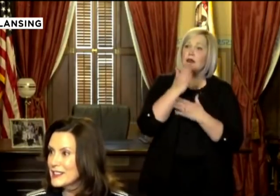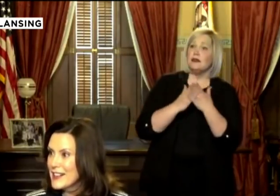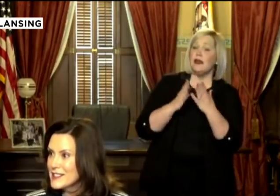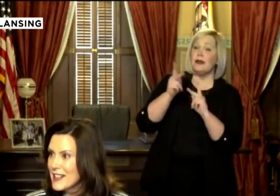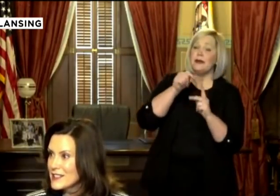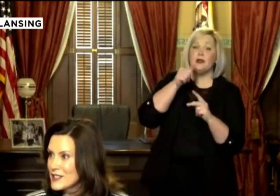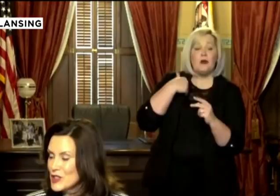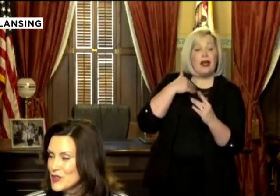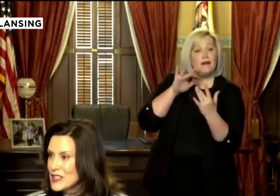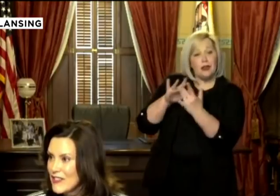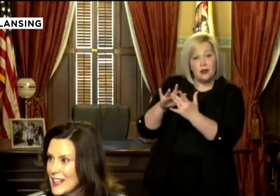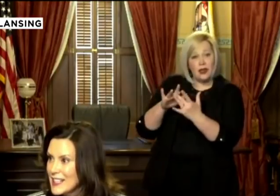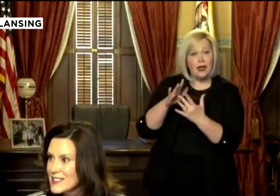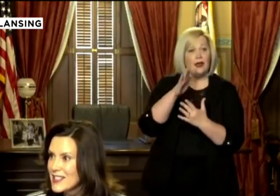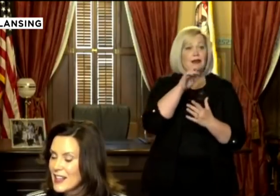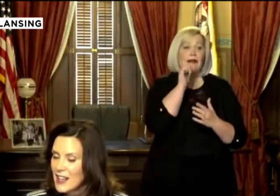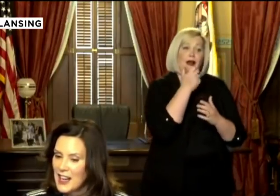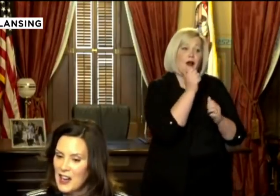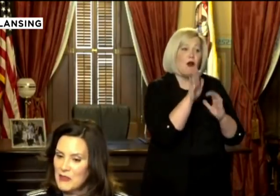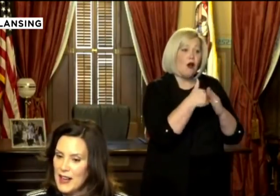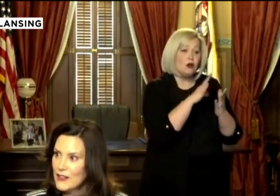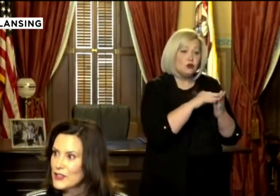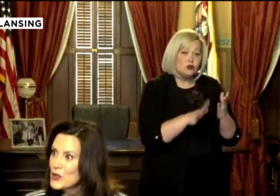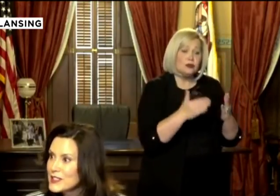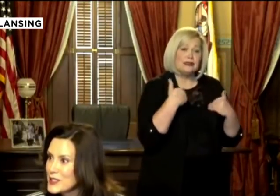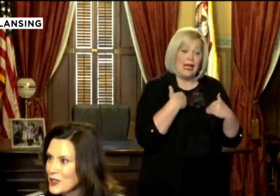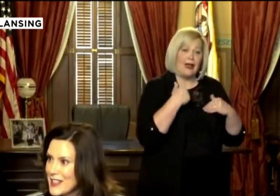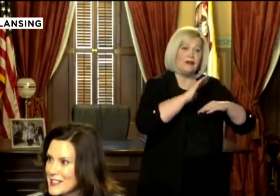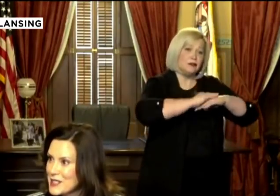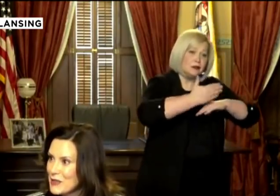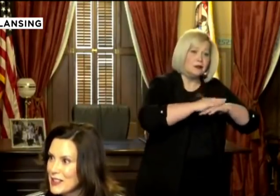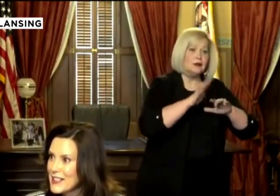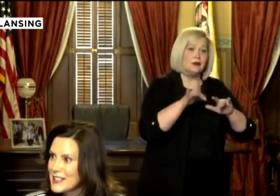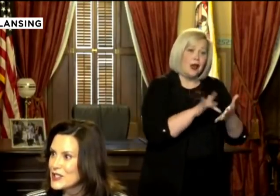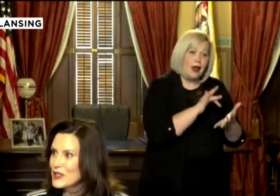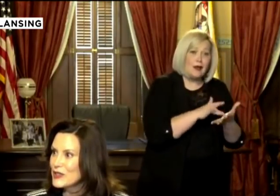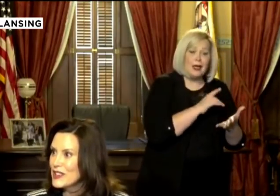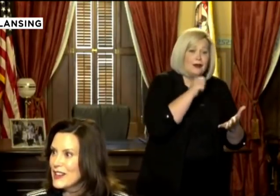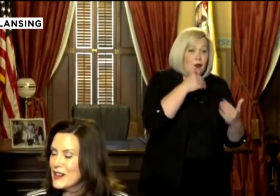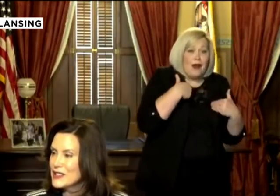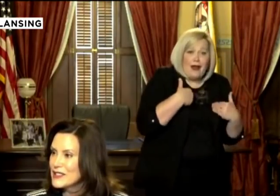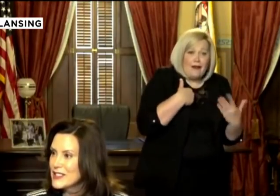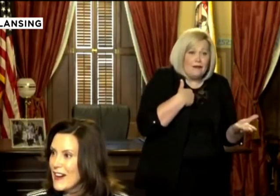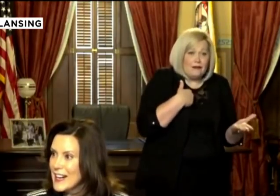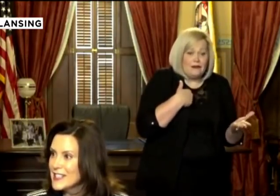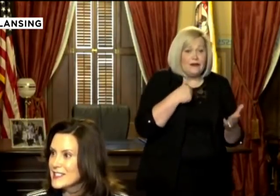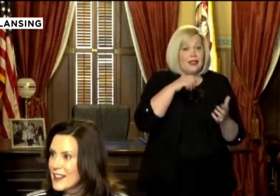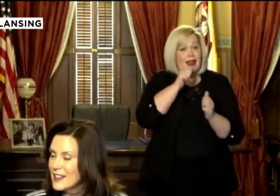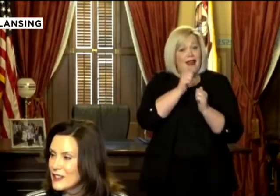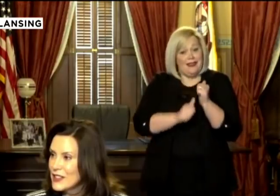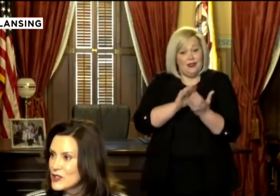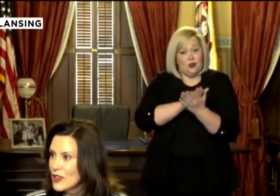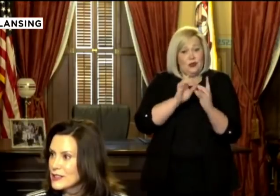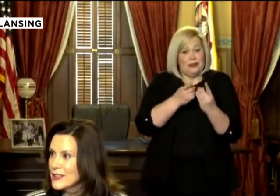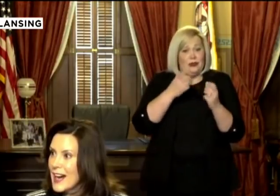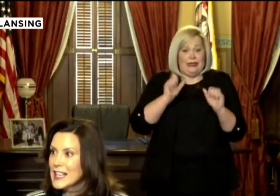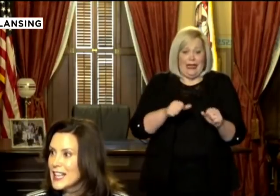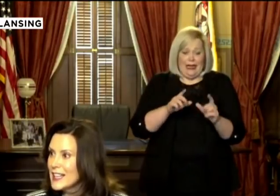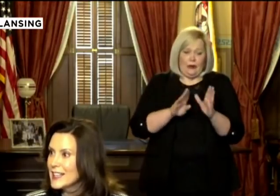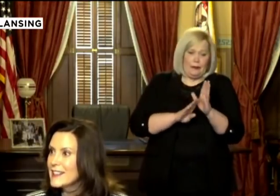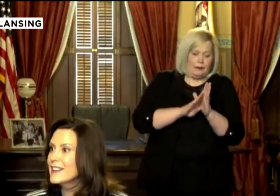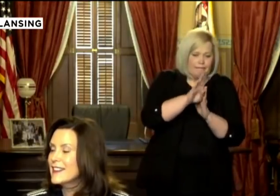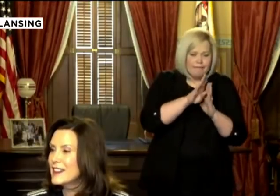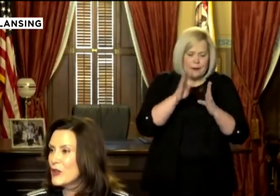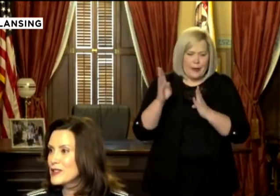Not every child has access to a device. Not every school district has the ability to devise and instruct